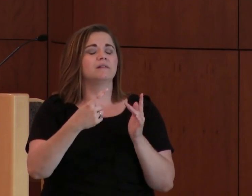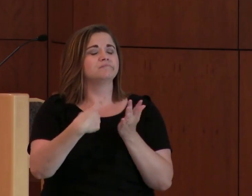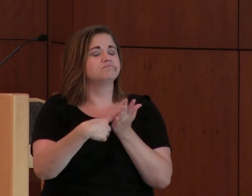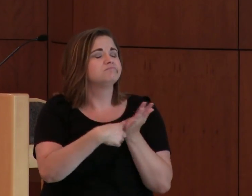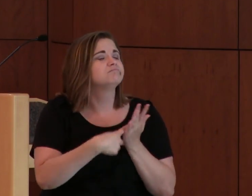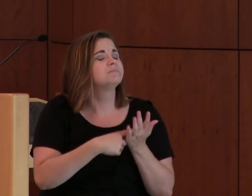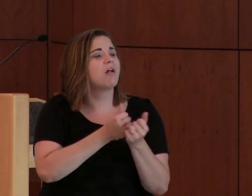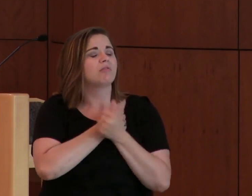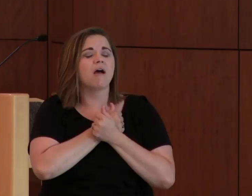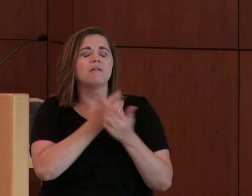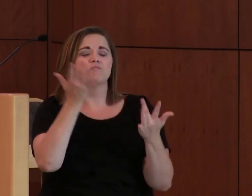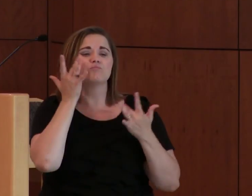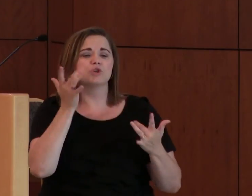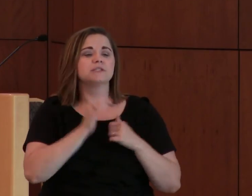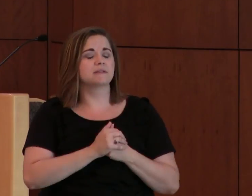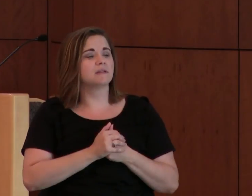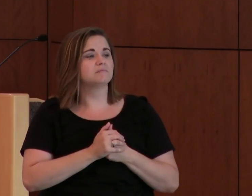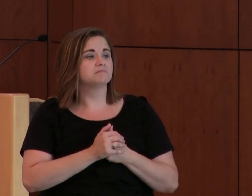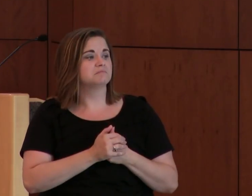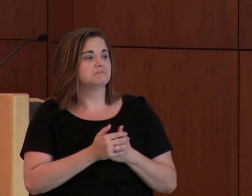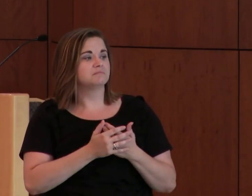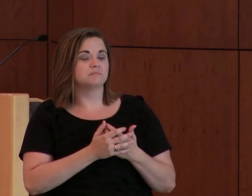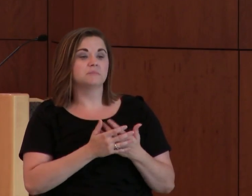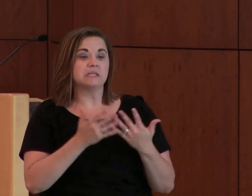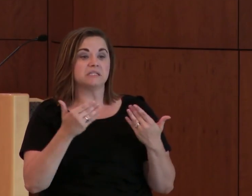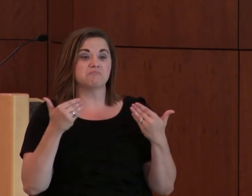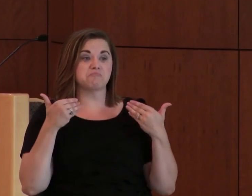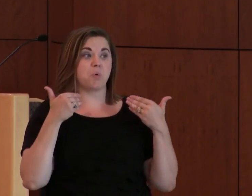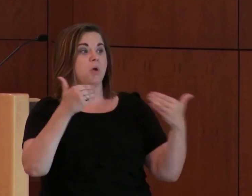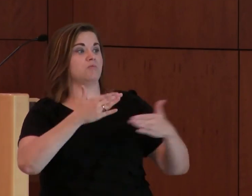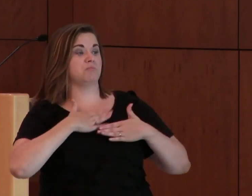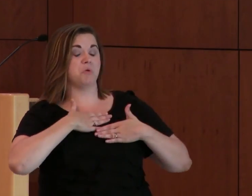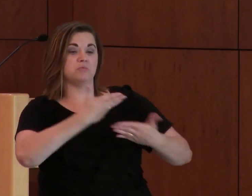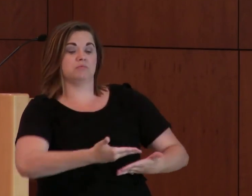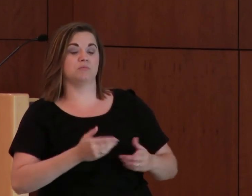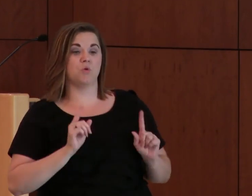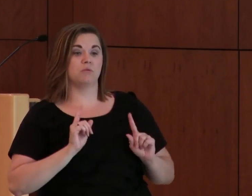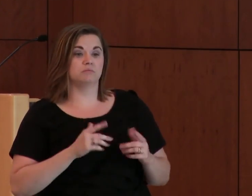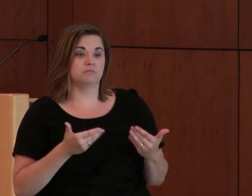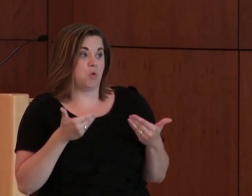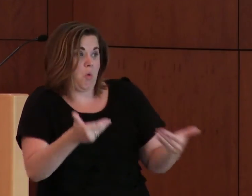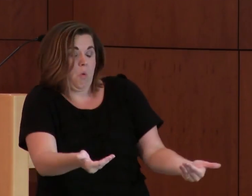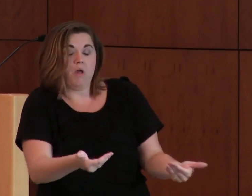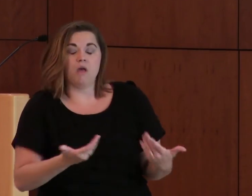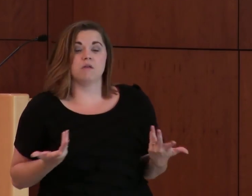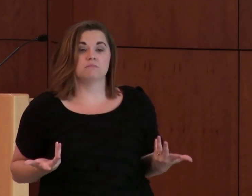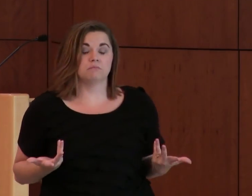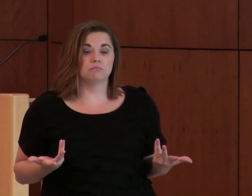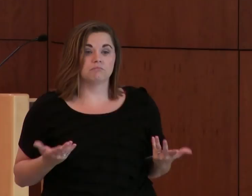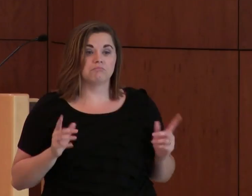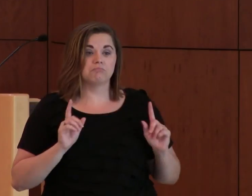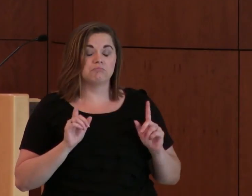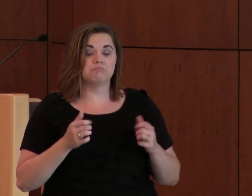Instead, he gives them the okay to do exactly what they want to do, but with one